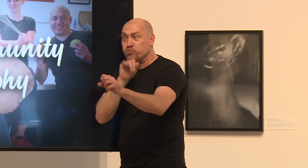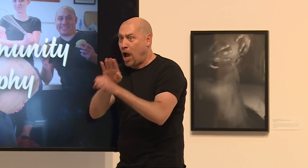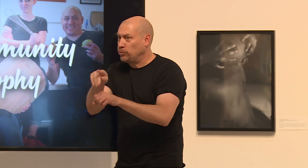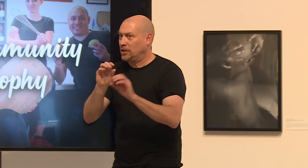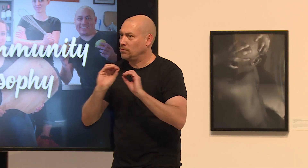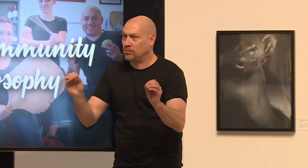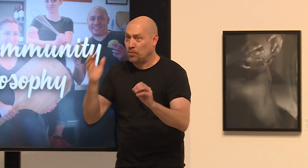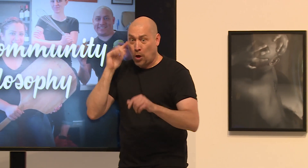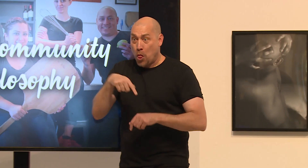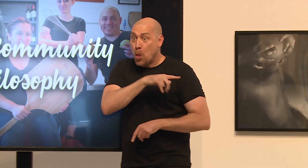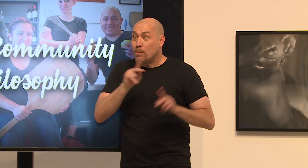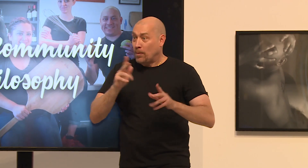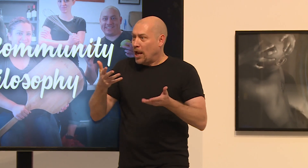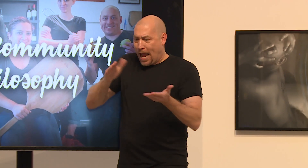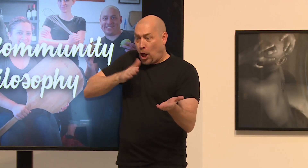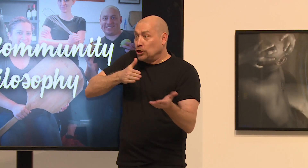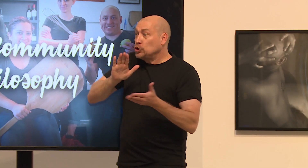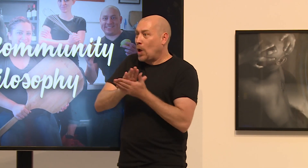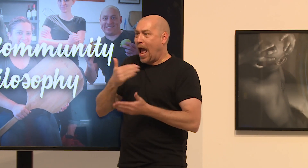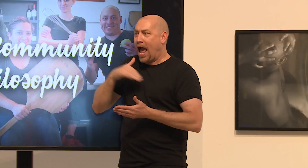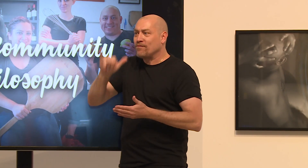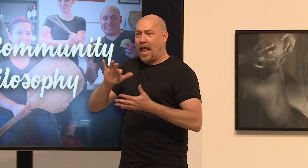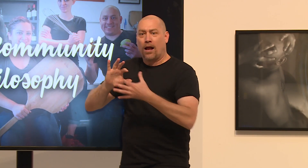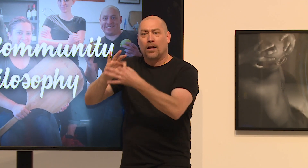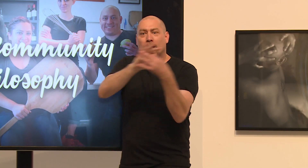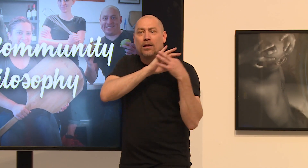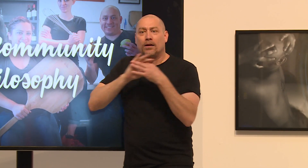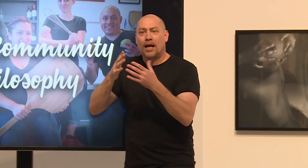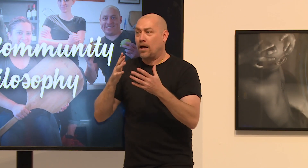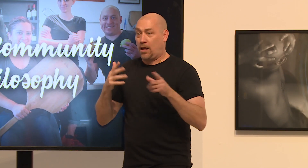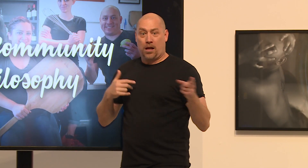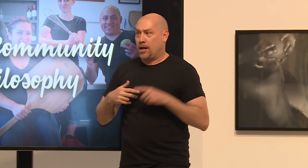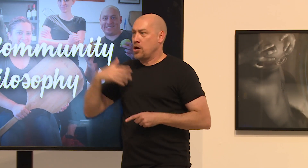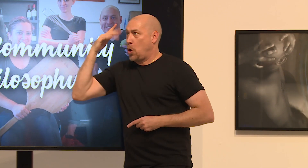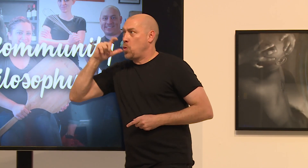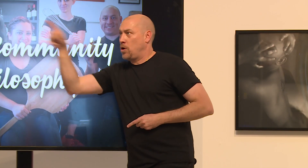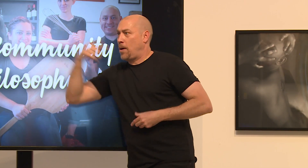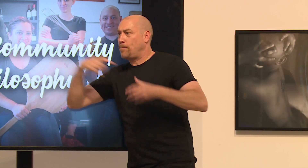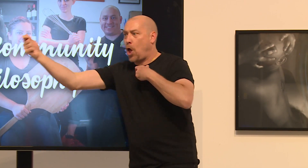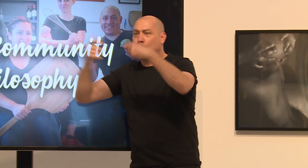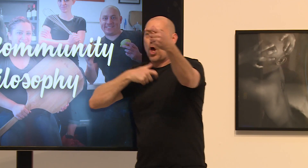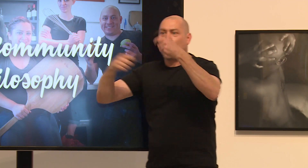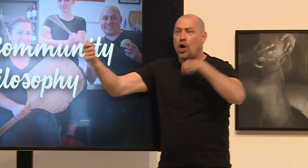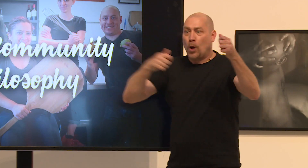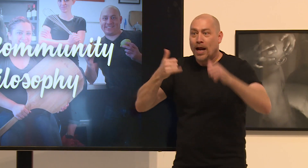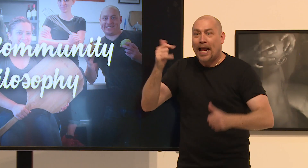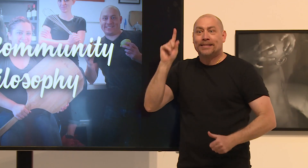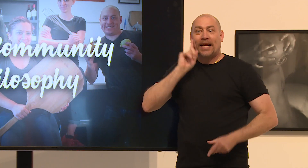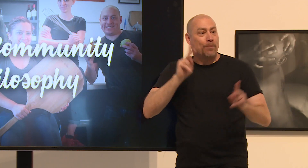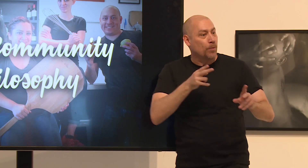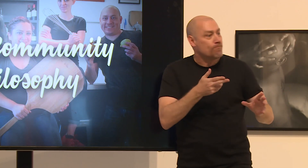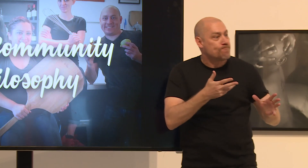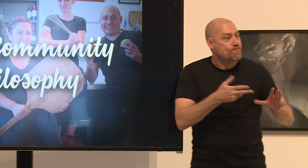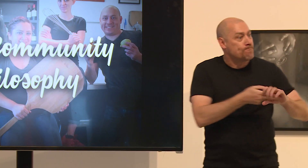be able to find employment. And we all know that if something happens and an individual who is deaf gets laid off, it's harder for them to go and find another